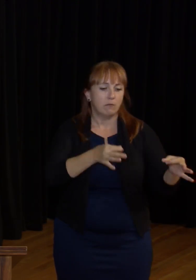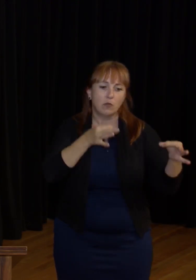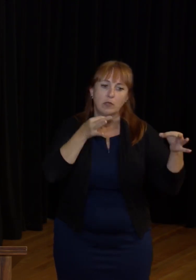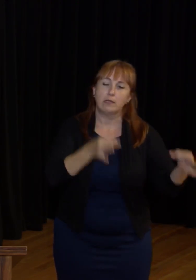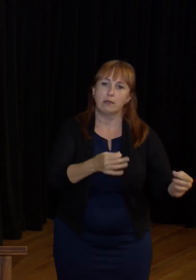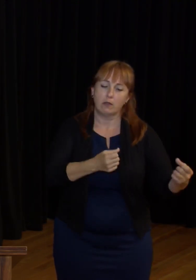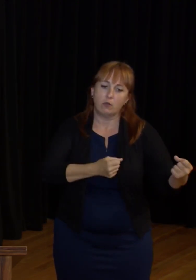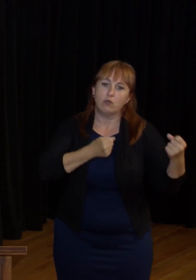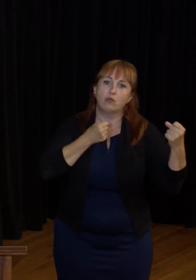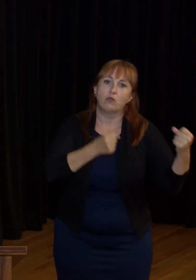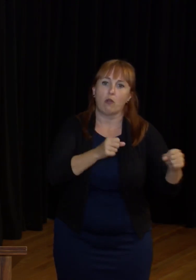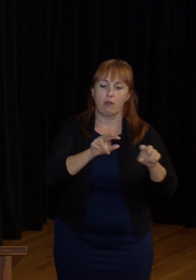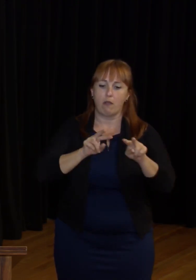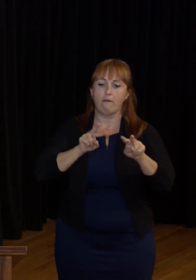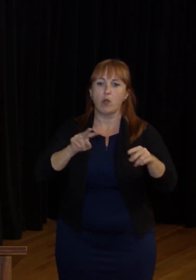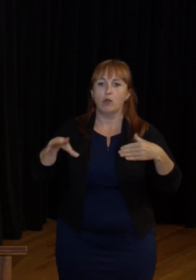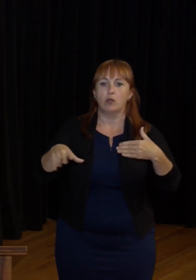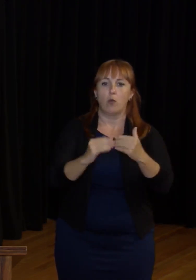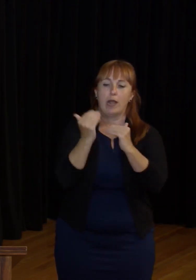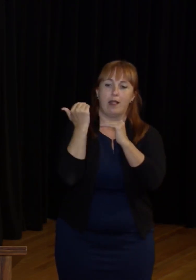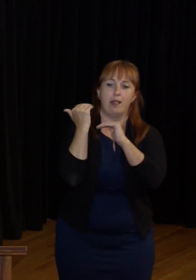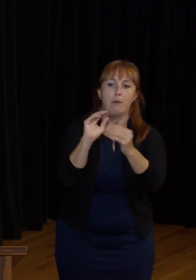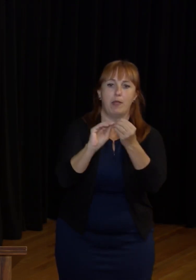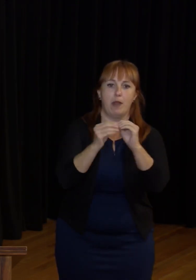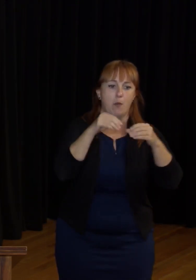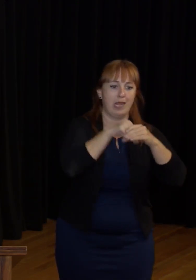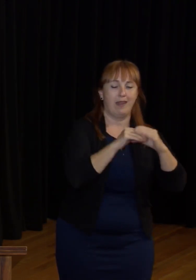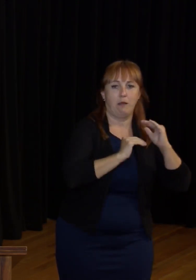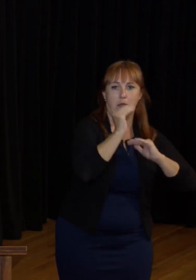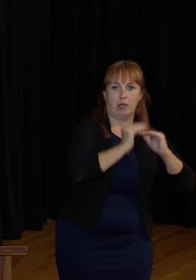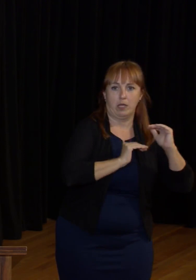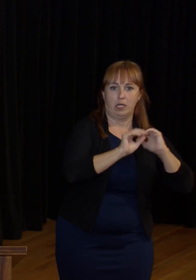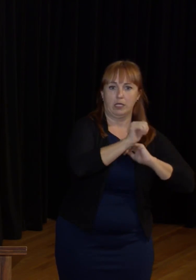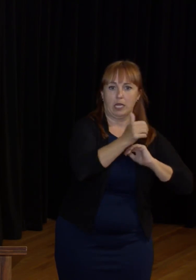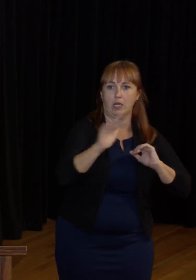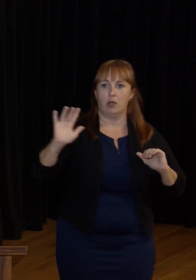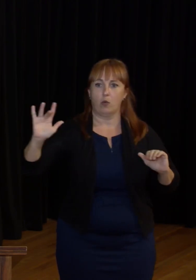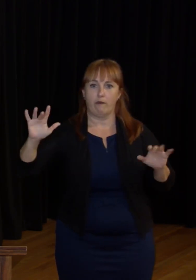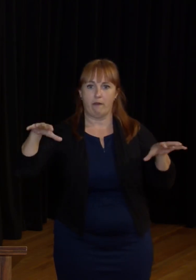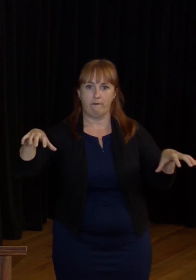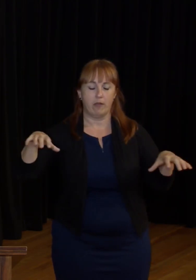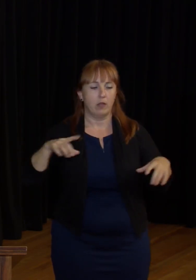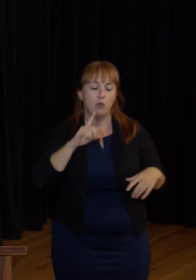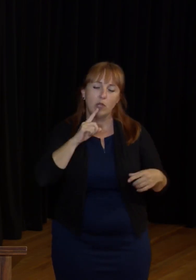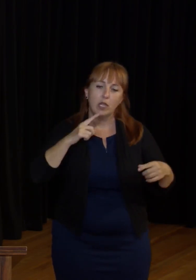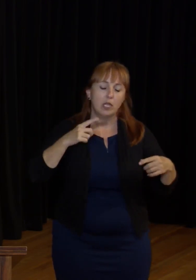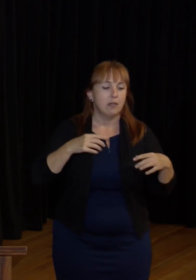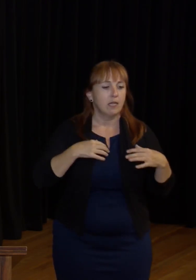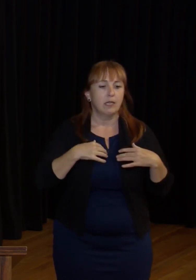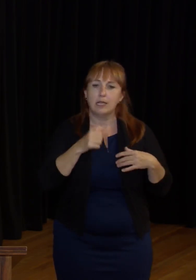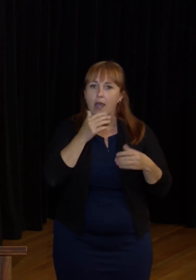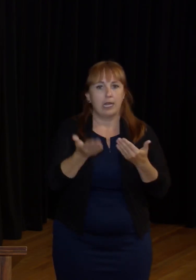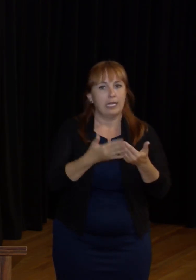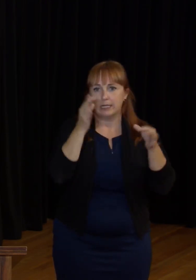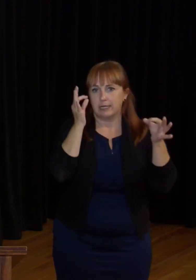of funerals and weddings to keep them at those numbers indoors. And again, this was a controversial decision with respect to